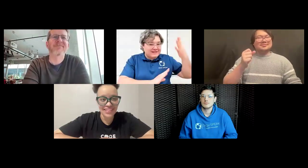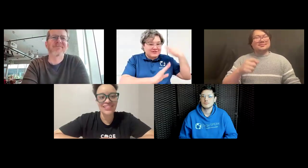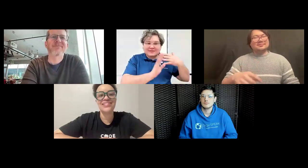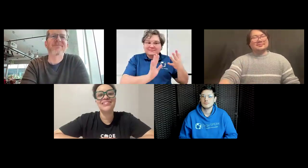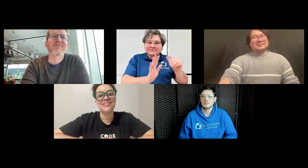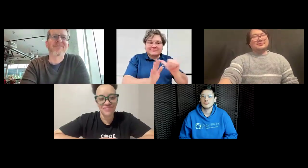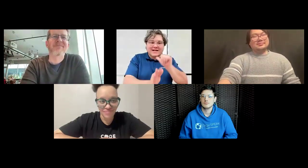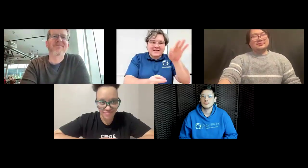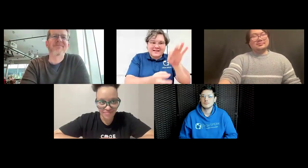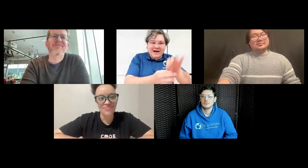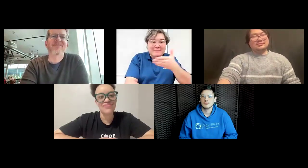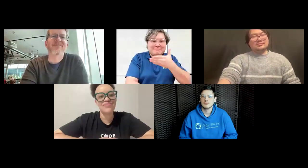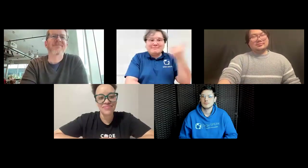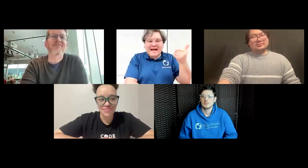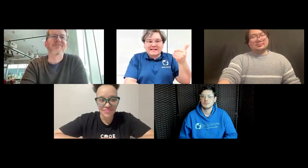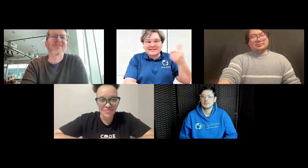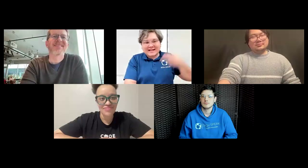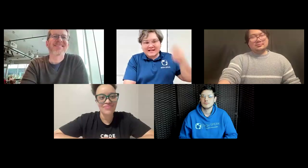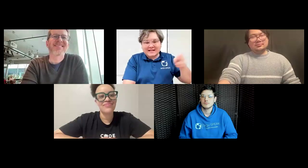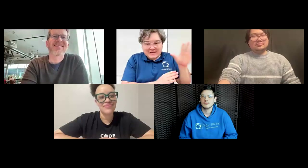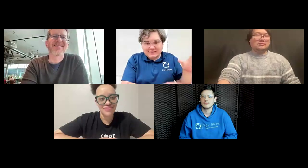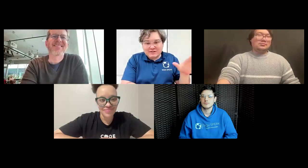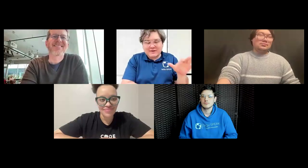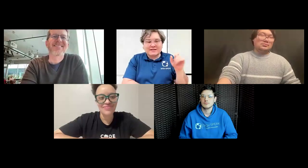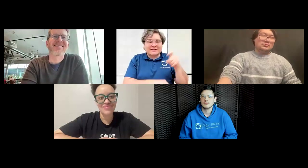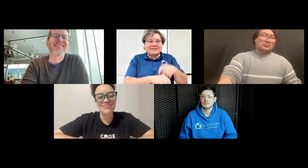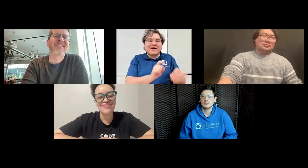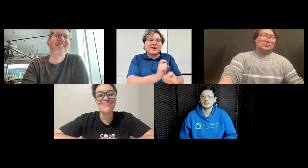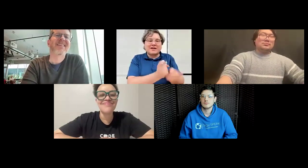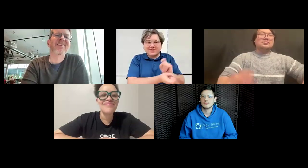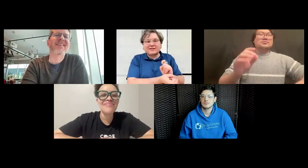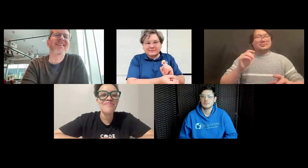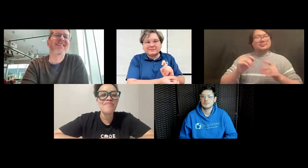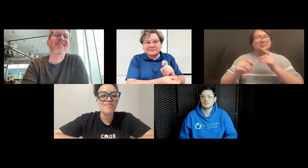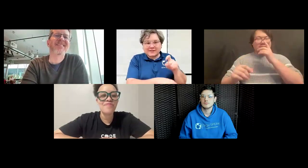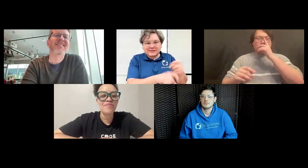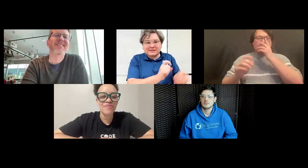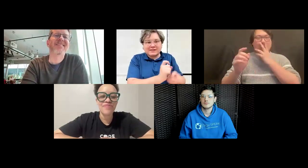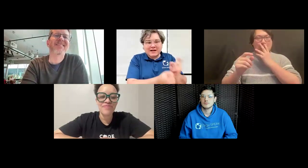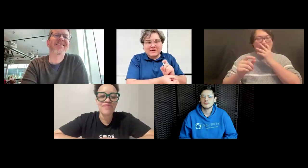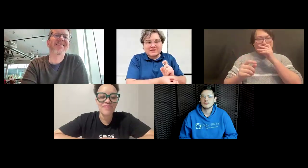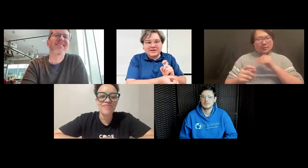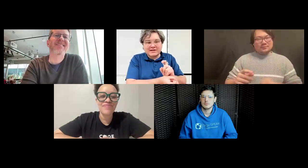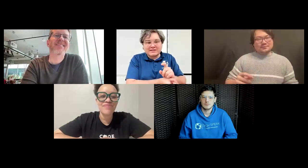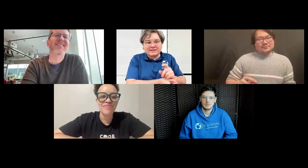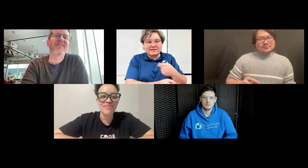There is, it's not perfect, but we do our best and continue to provide high quality as we continue to make modifications